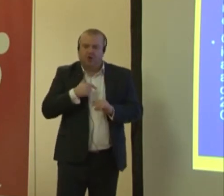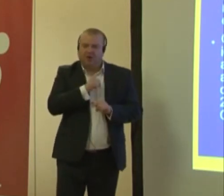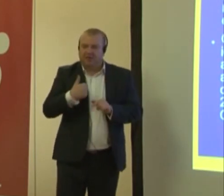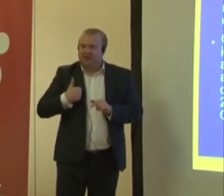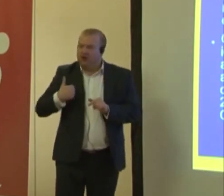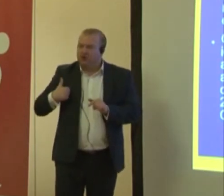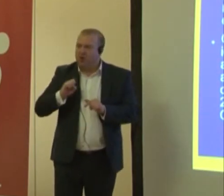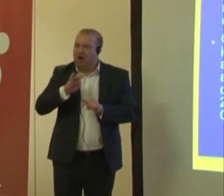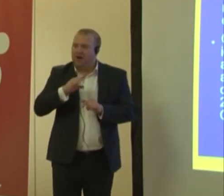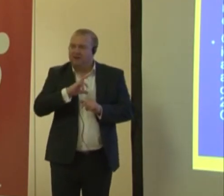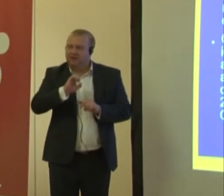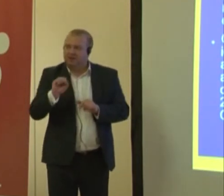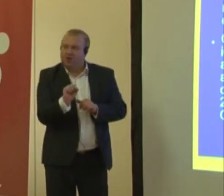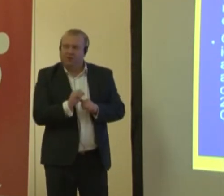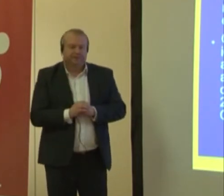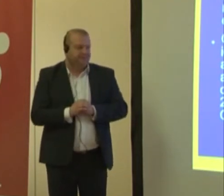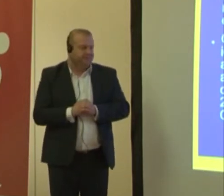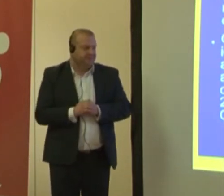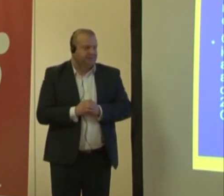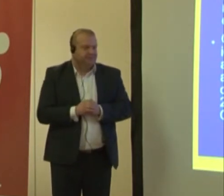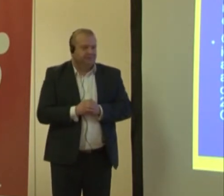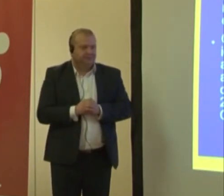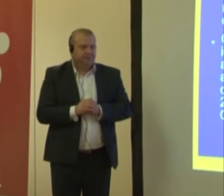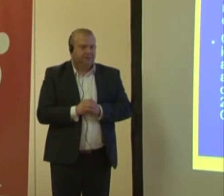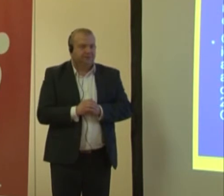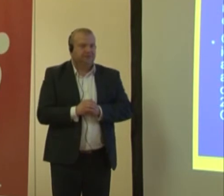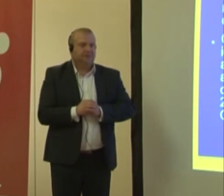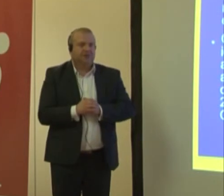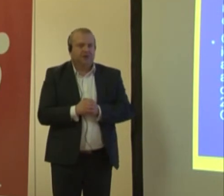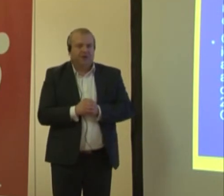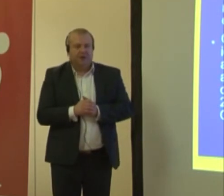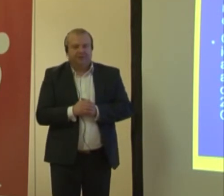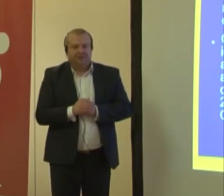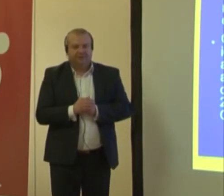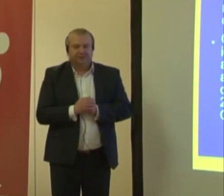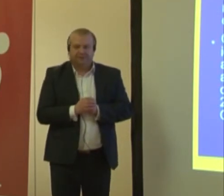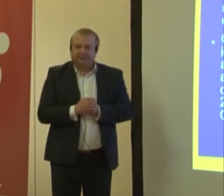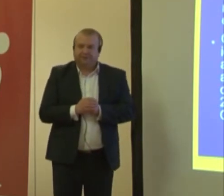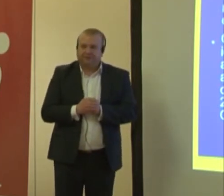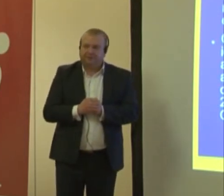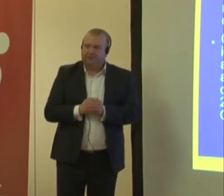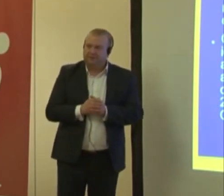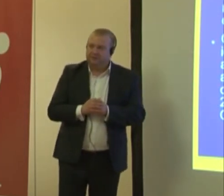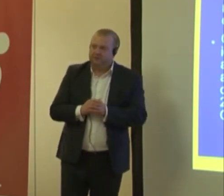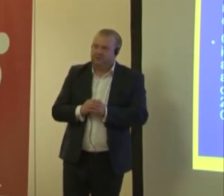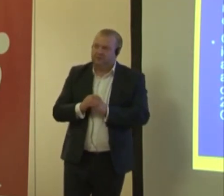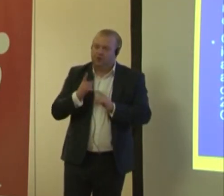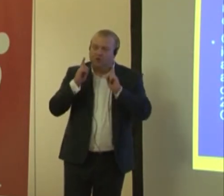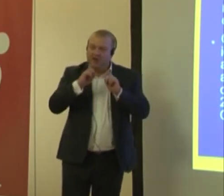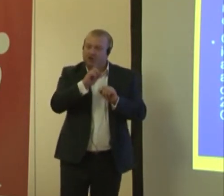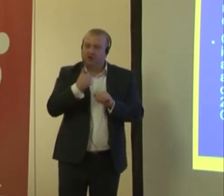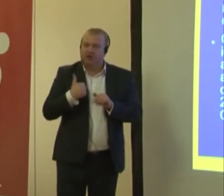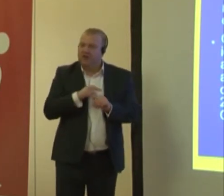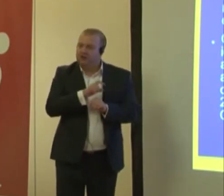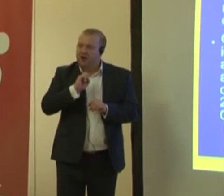some people have a different association with our name, and they think we are in favor of segregated provision. We are not. The